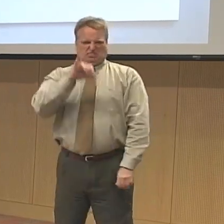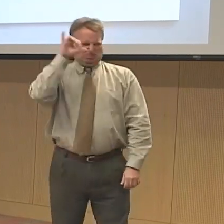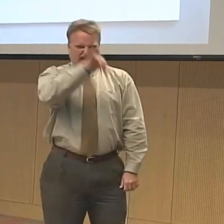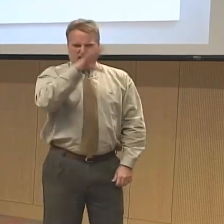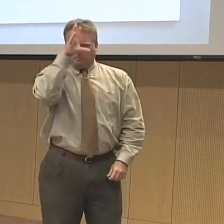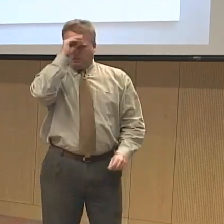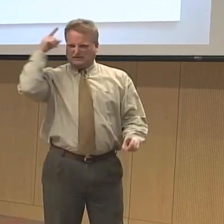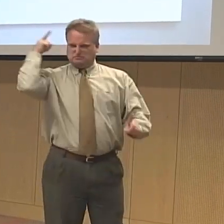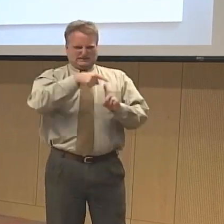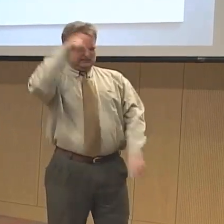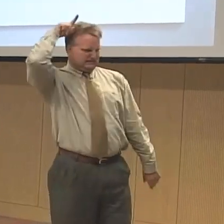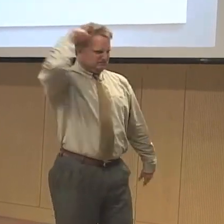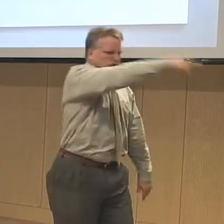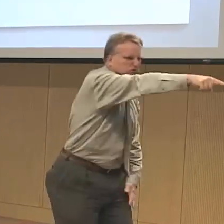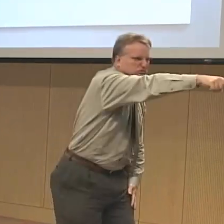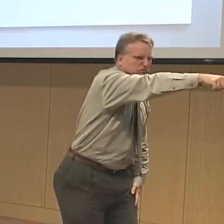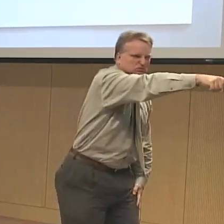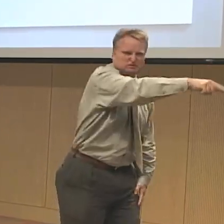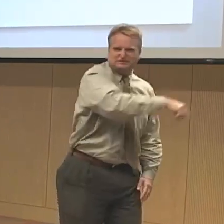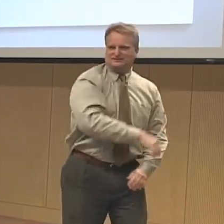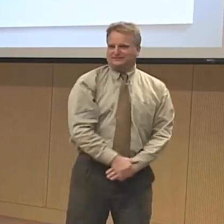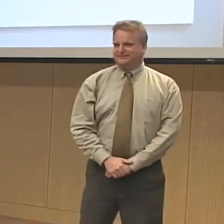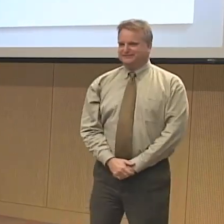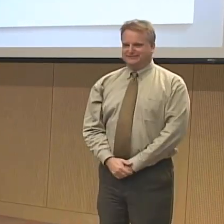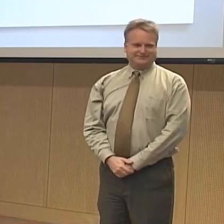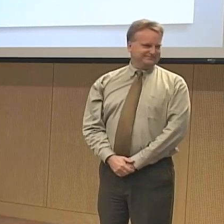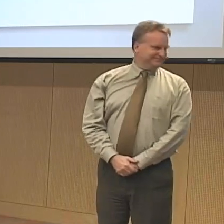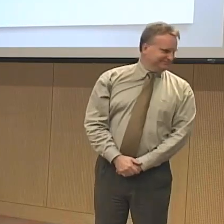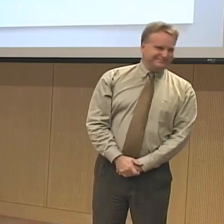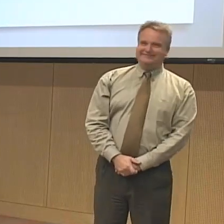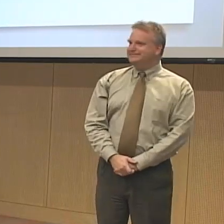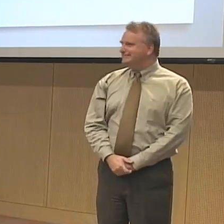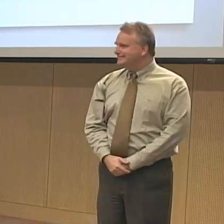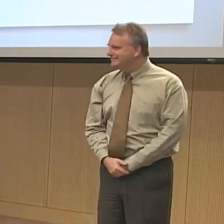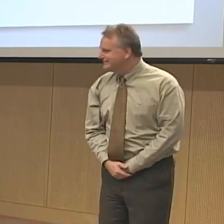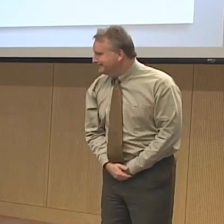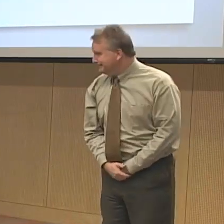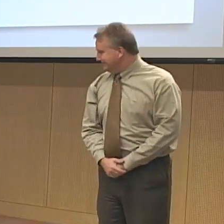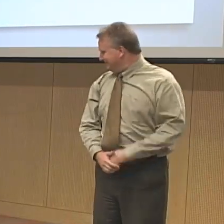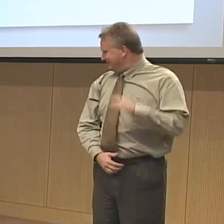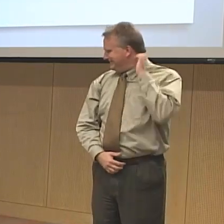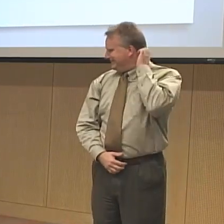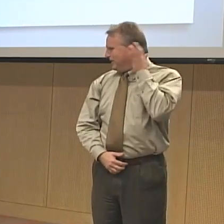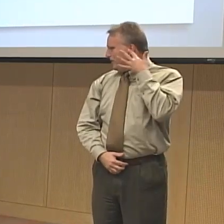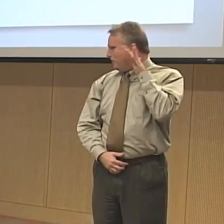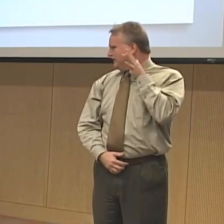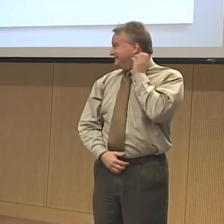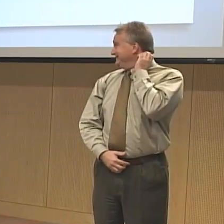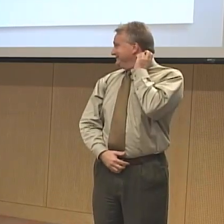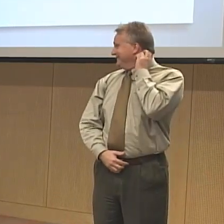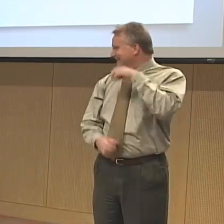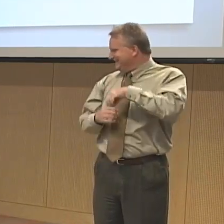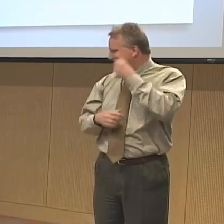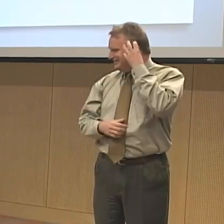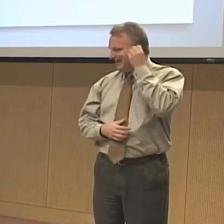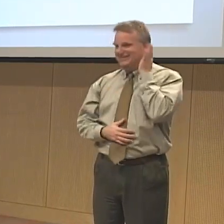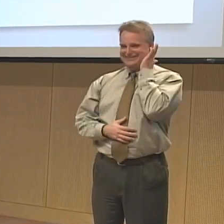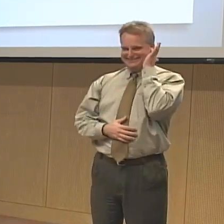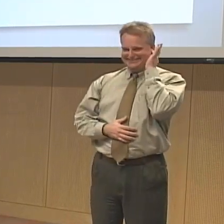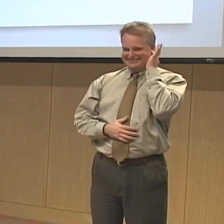The hearing student went on to point out, "And it's that deaf student who happens to be at this workshop." I thought, noises in the shower? What have I gotten myself into